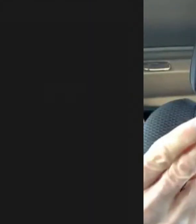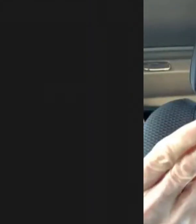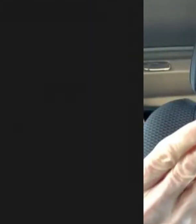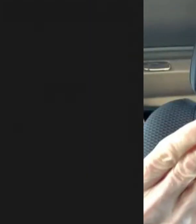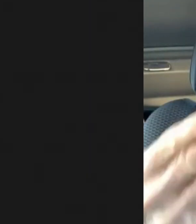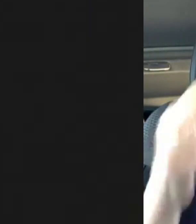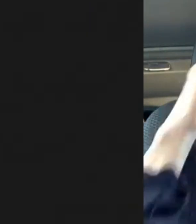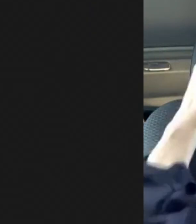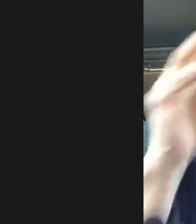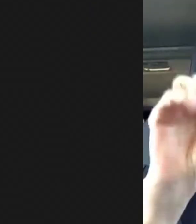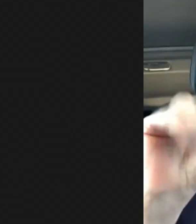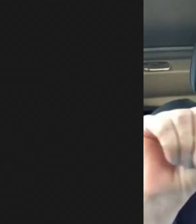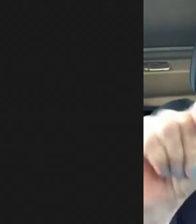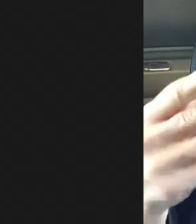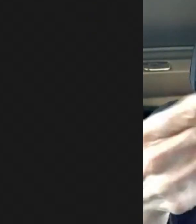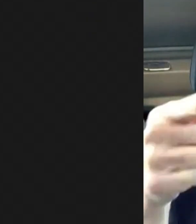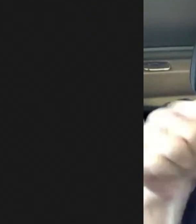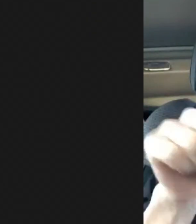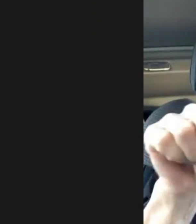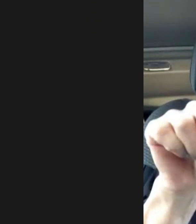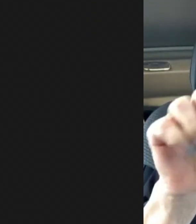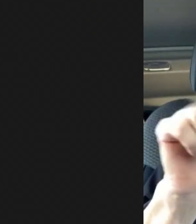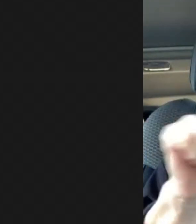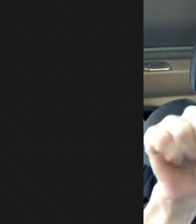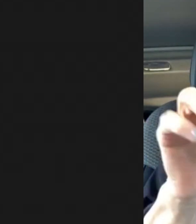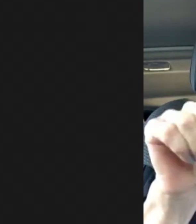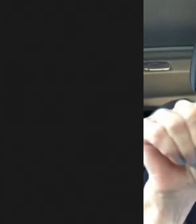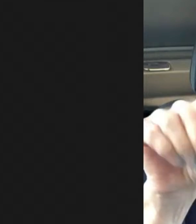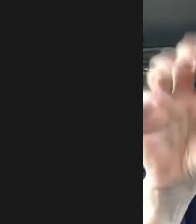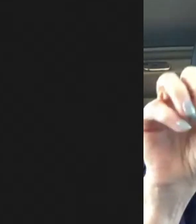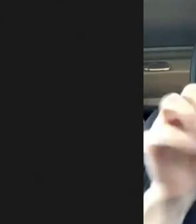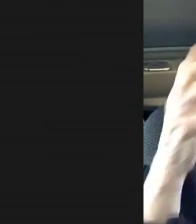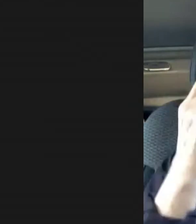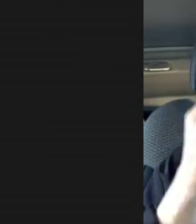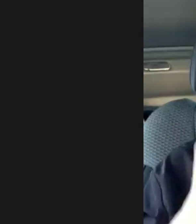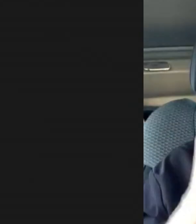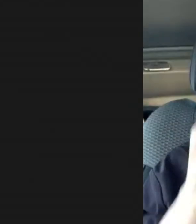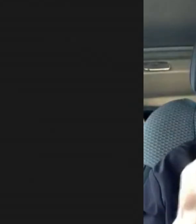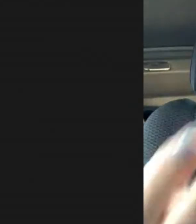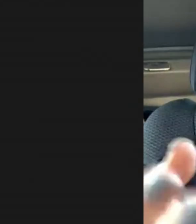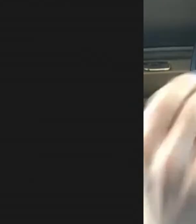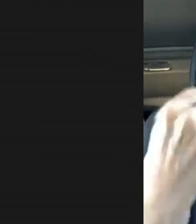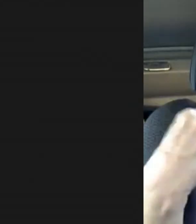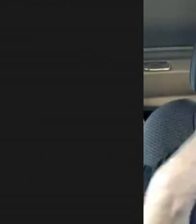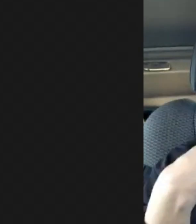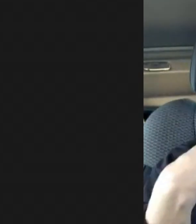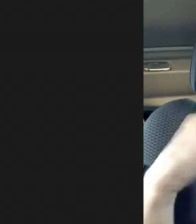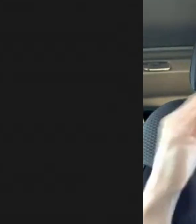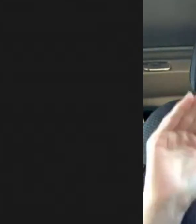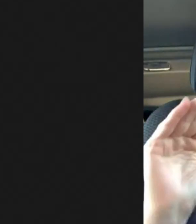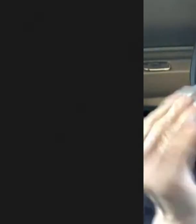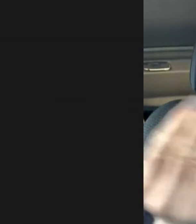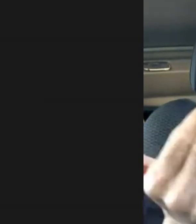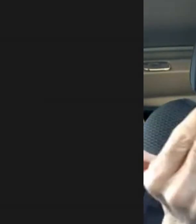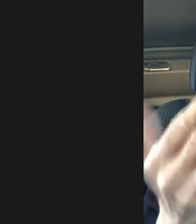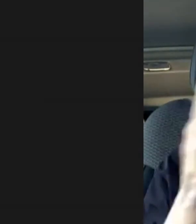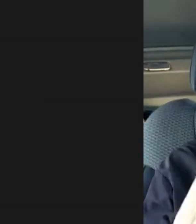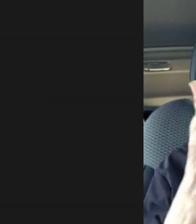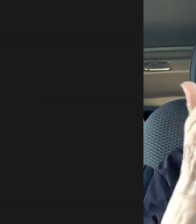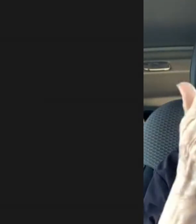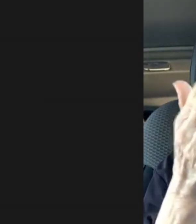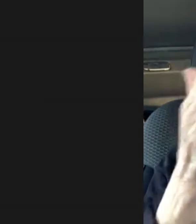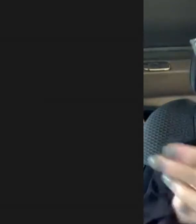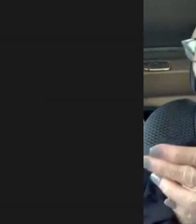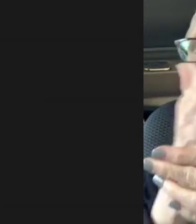Hi, Seth Klayman from the Gazette. Dr. Herlihy, with the projections that you gave, and it sounds like you guys think it's going to be somewhere in between those projections,